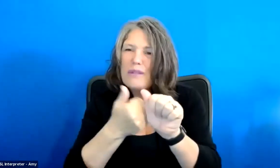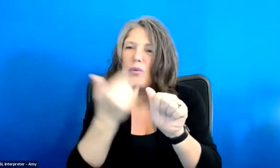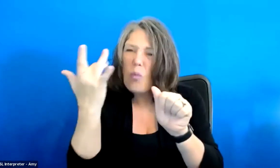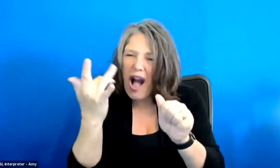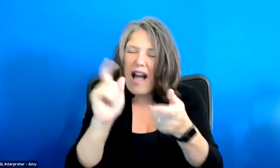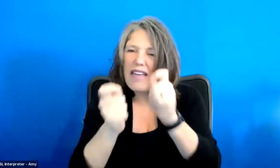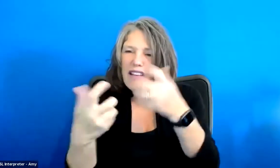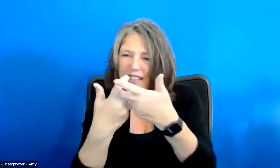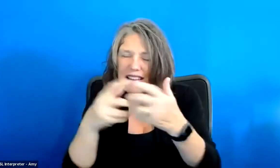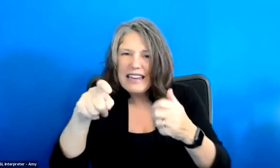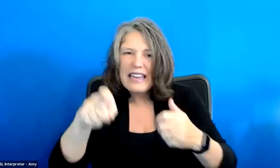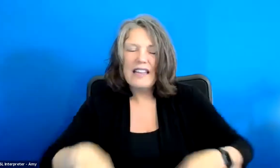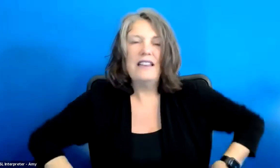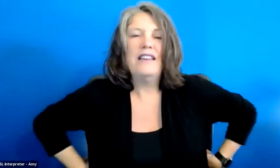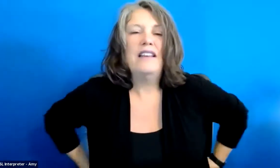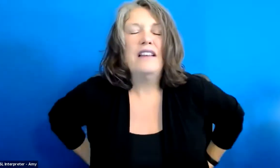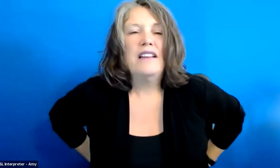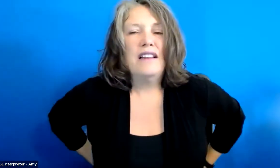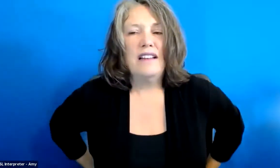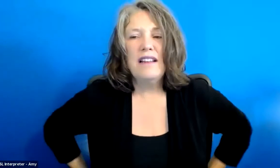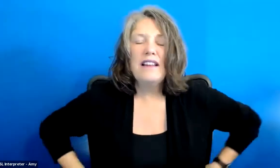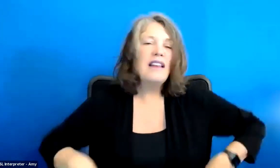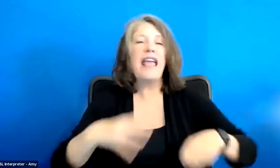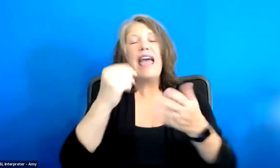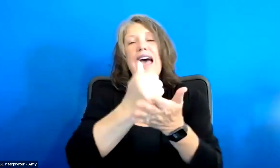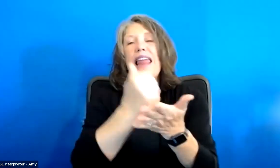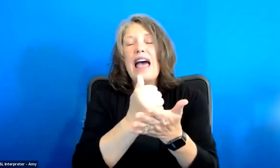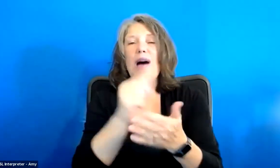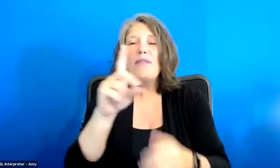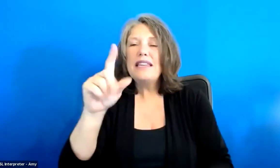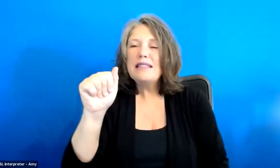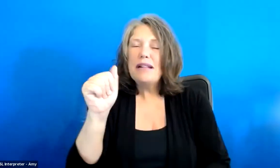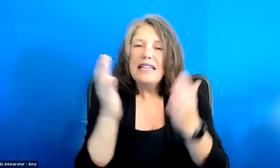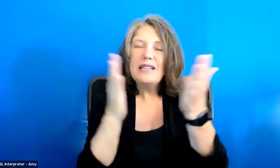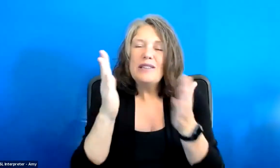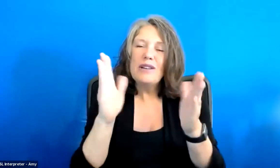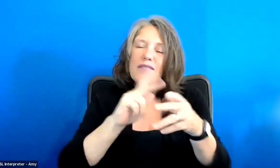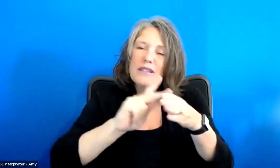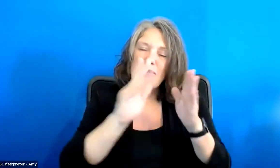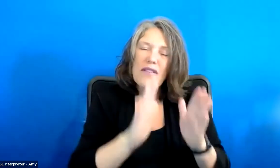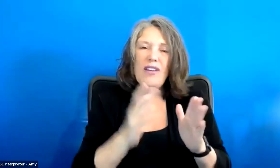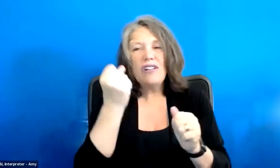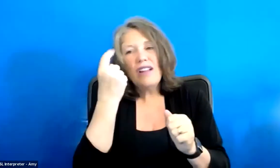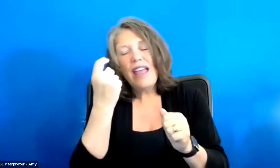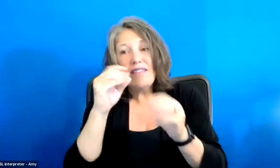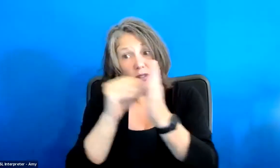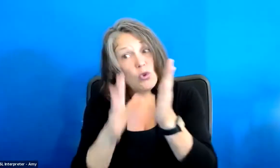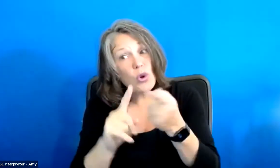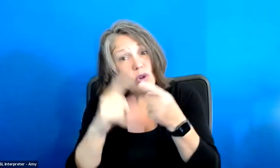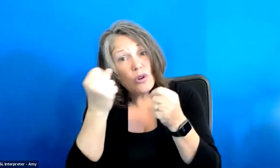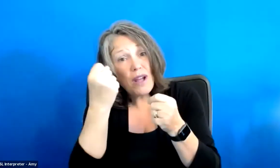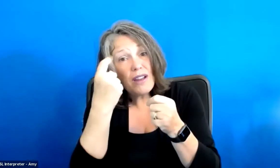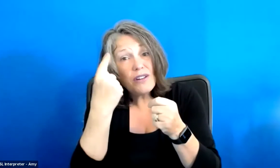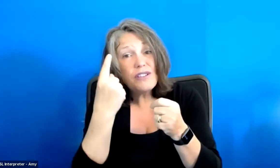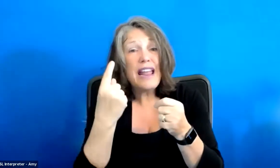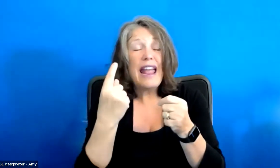accommodation, and help the disability service professional or the student understand the nature of the course or exam